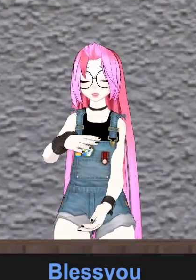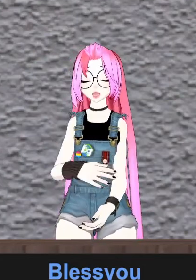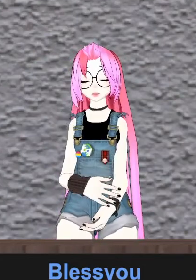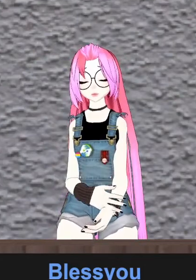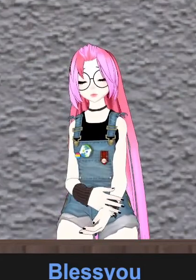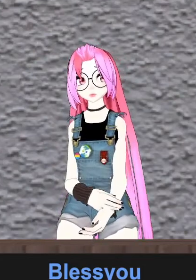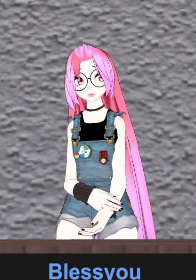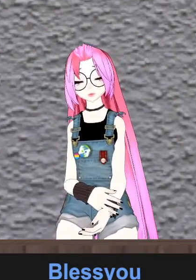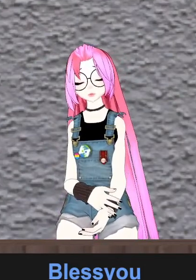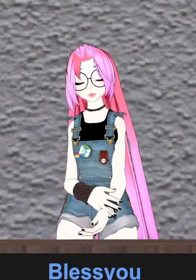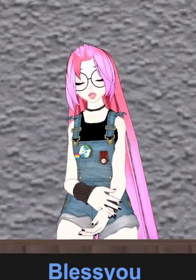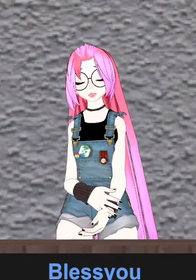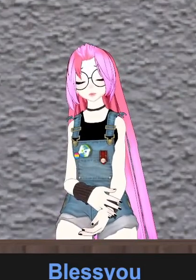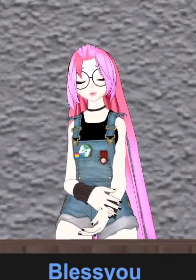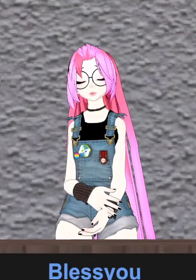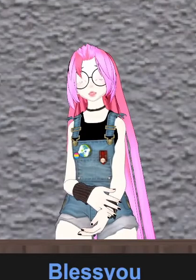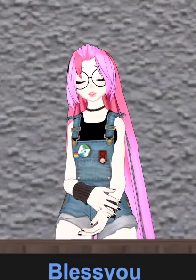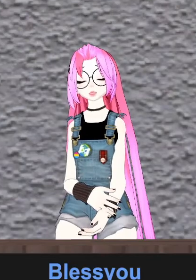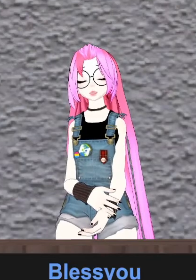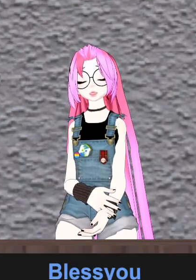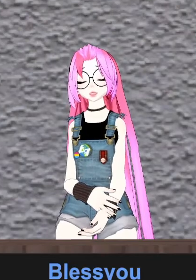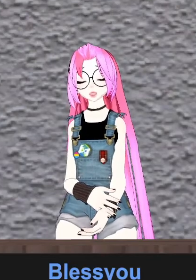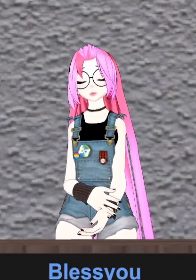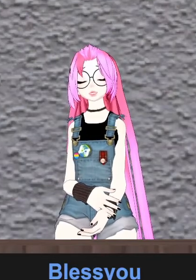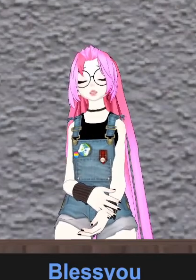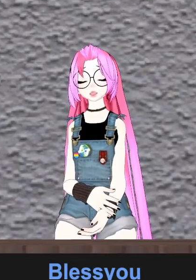on. Rock, paper, scissors, shoot.